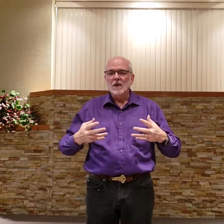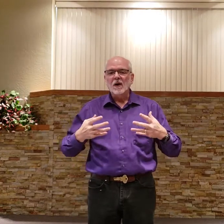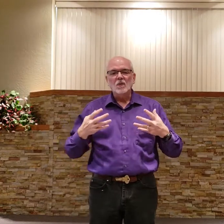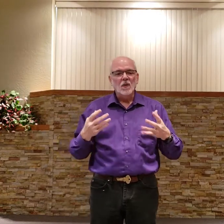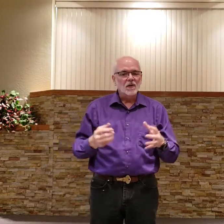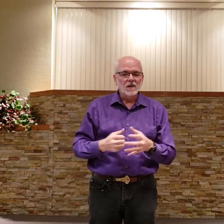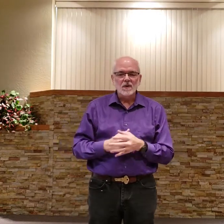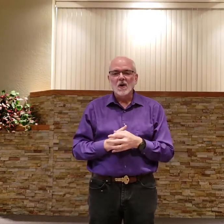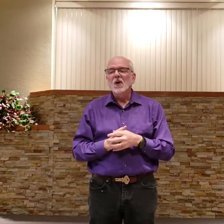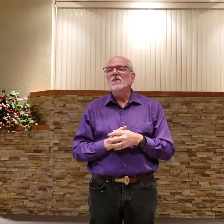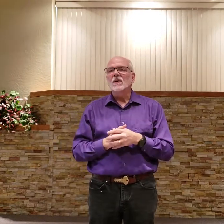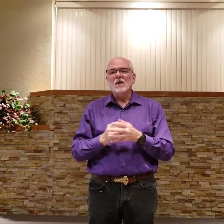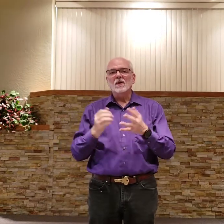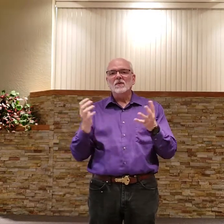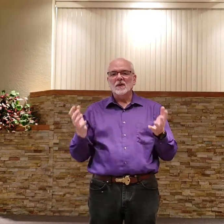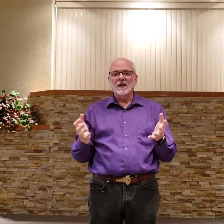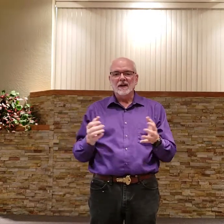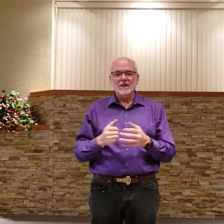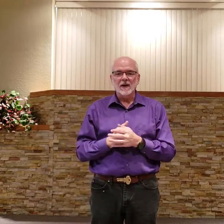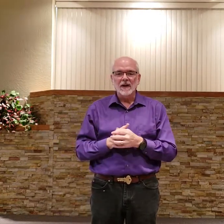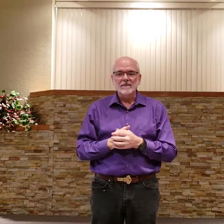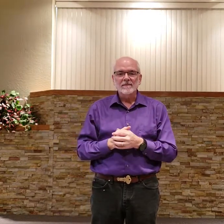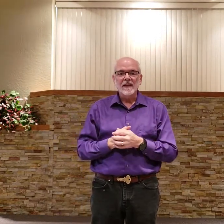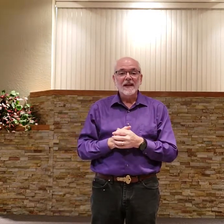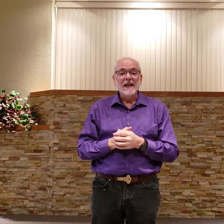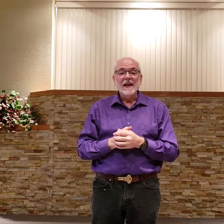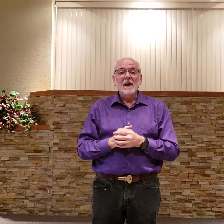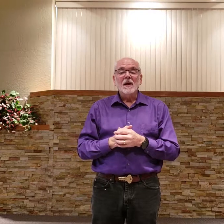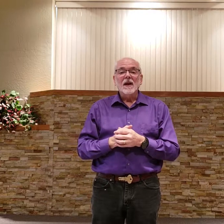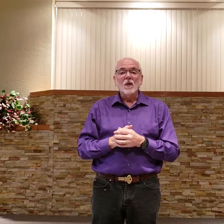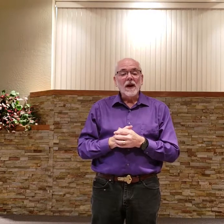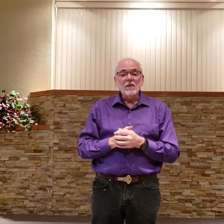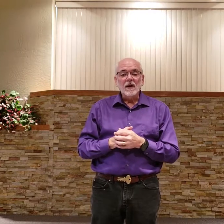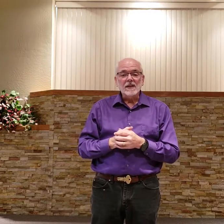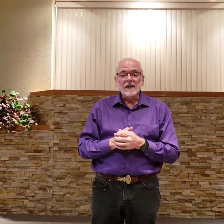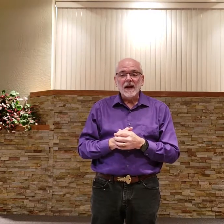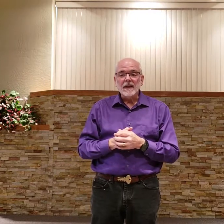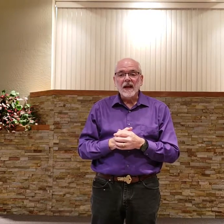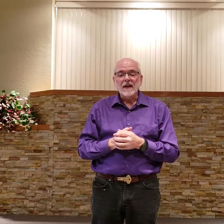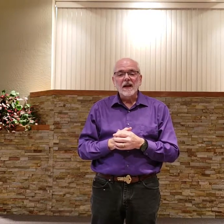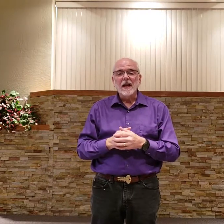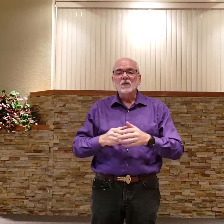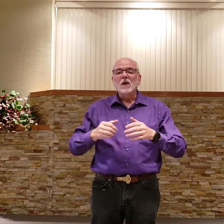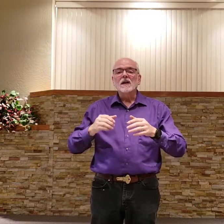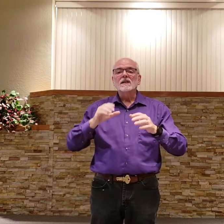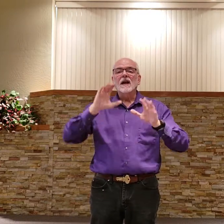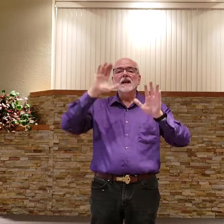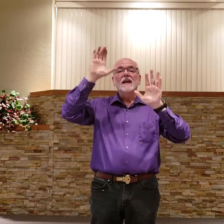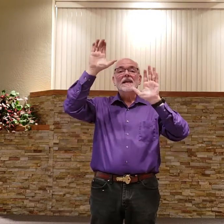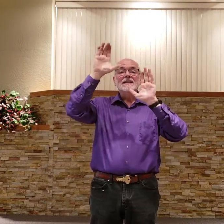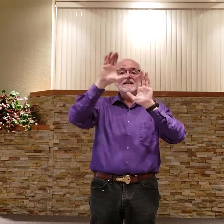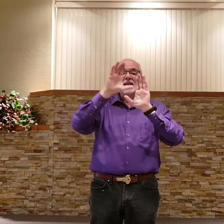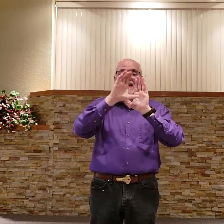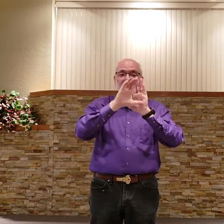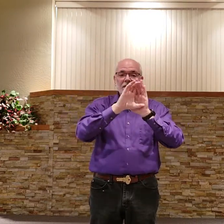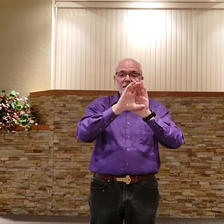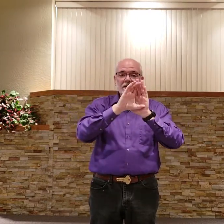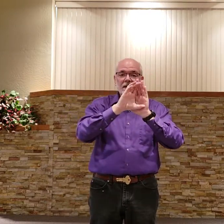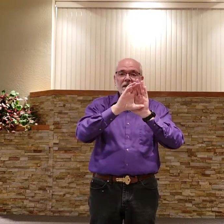upon wonders over and over again, right? And the way we're going to sign that is we're going to sign scenes. This